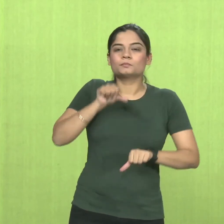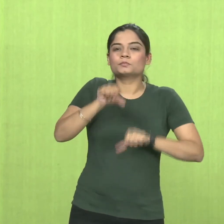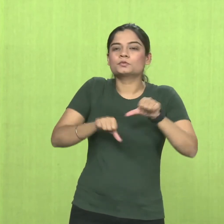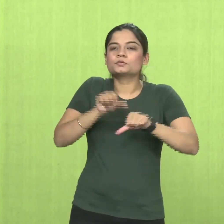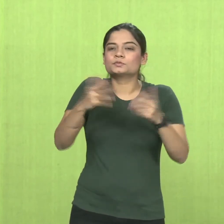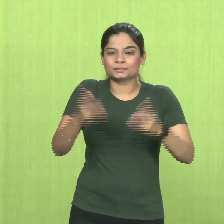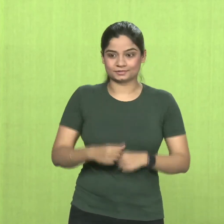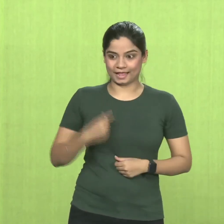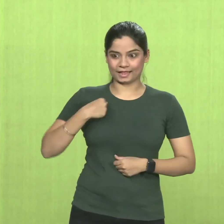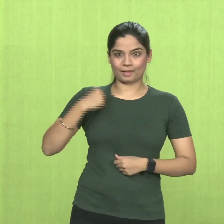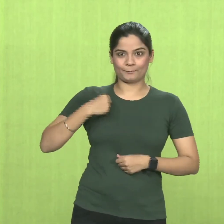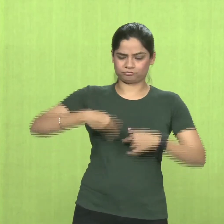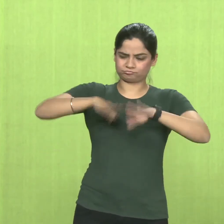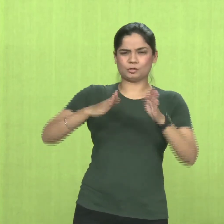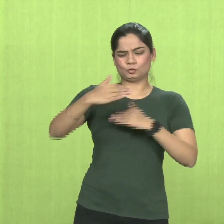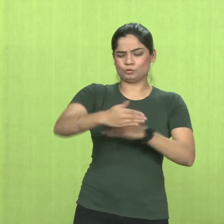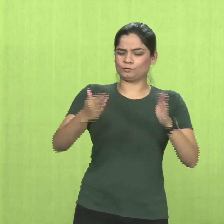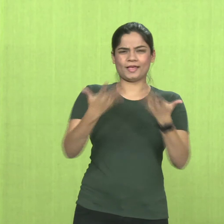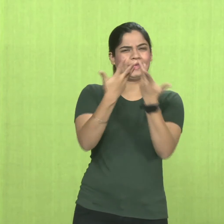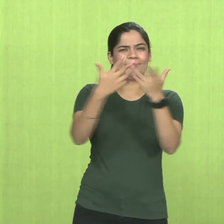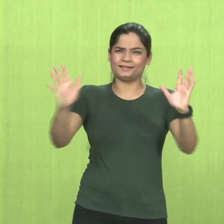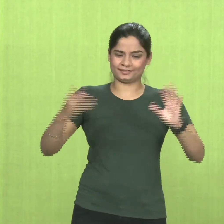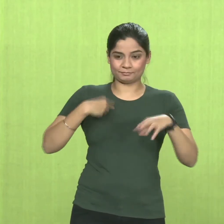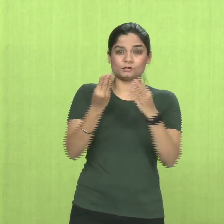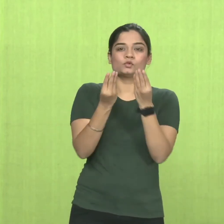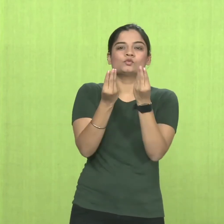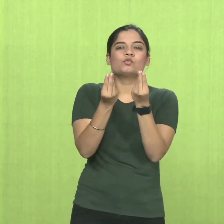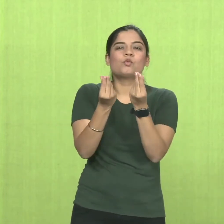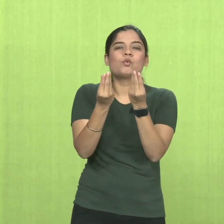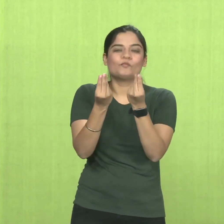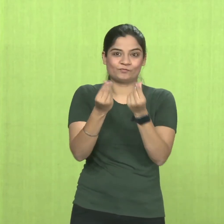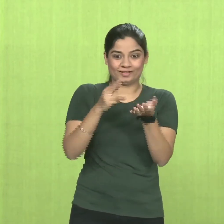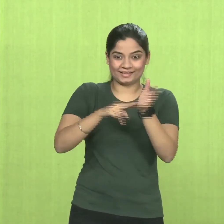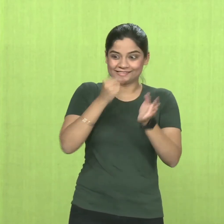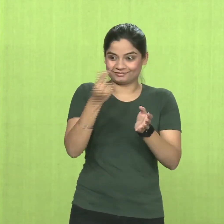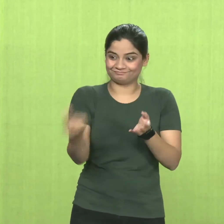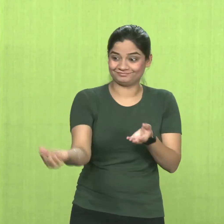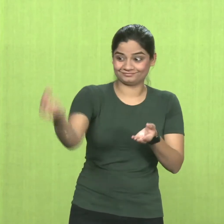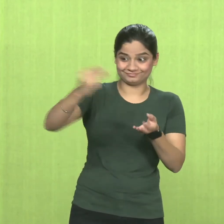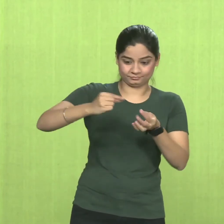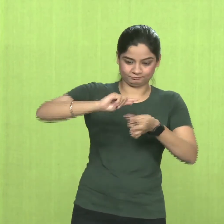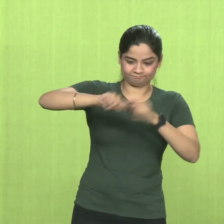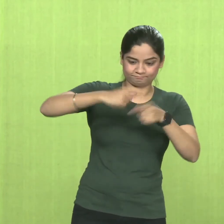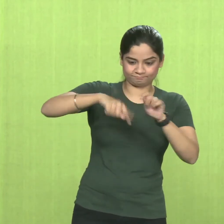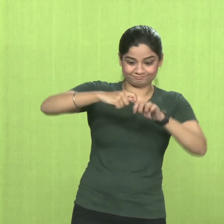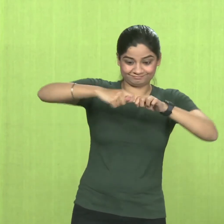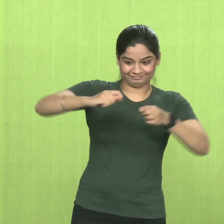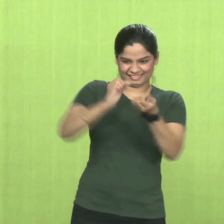tell you how. In a muslin cloth, just put some Ayurvedic tablets and wrap them,